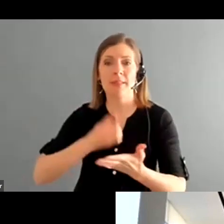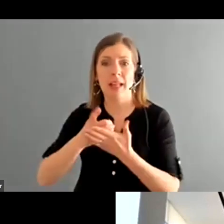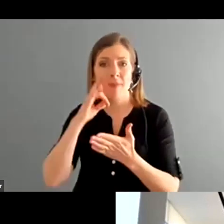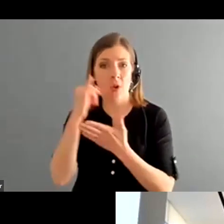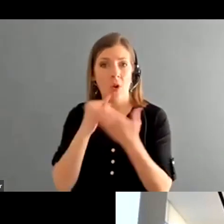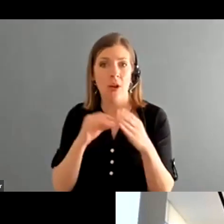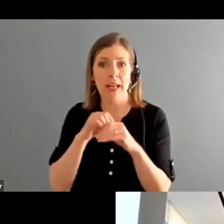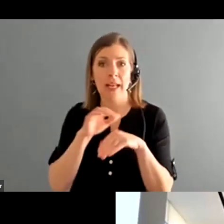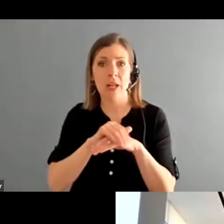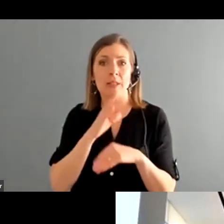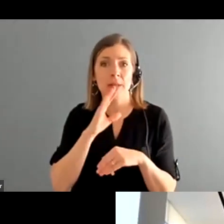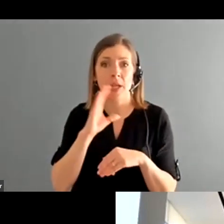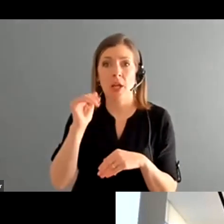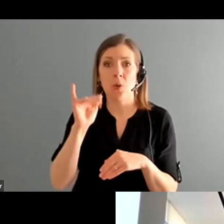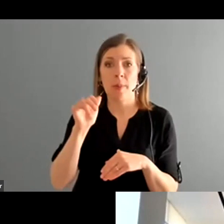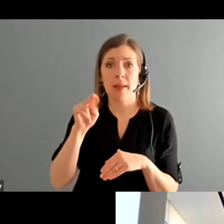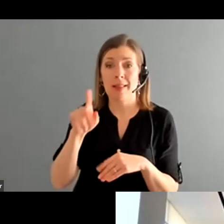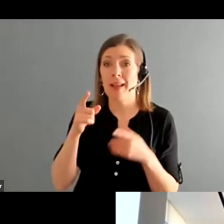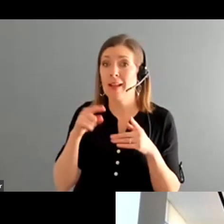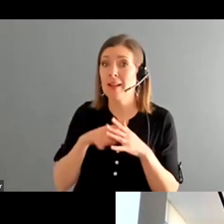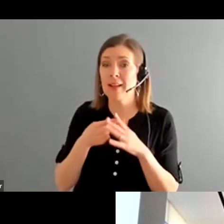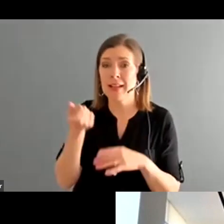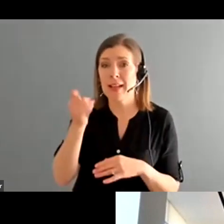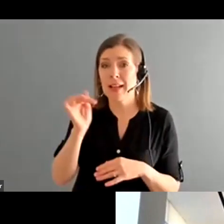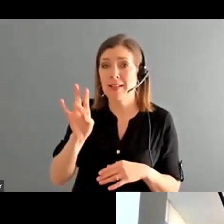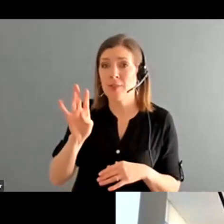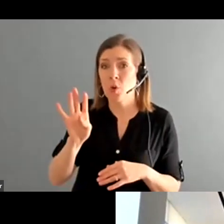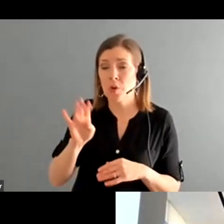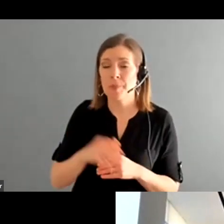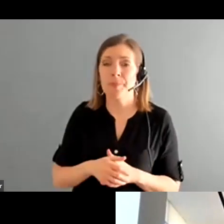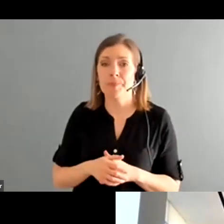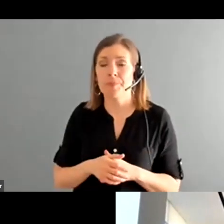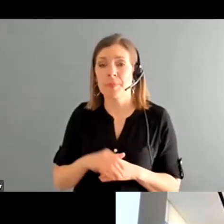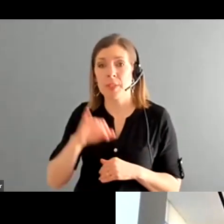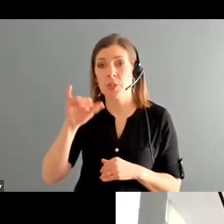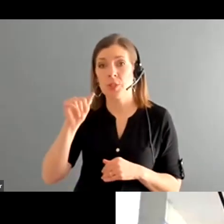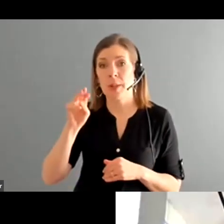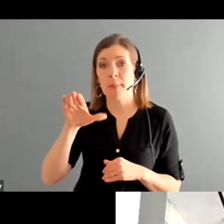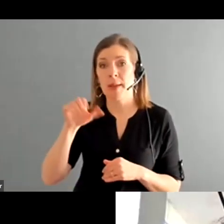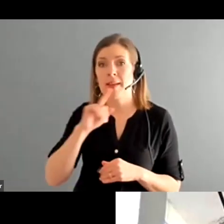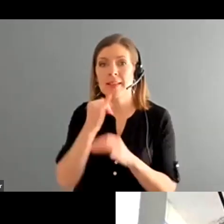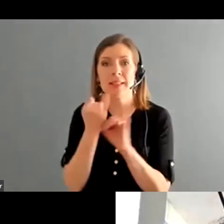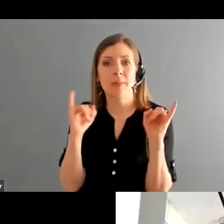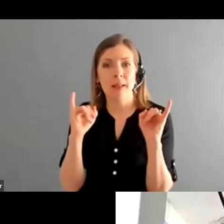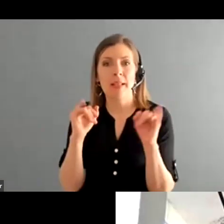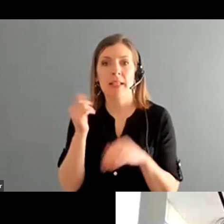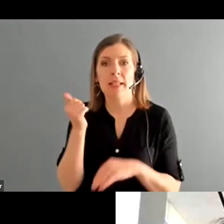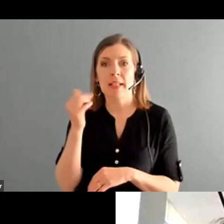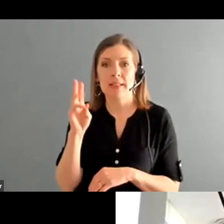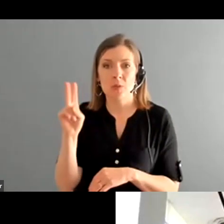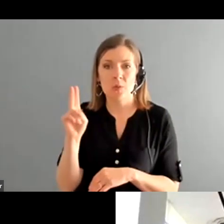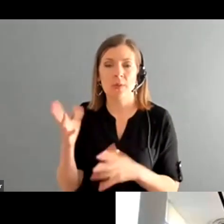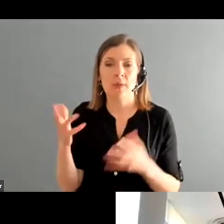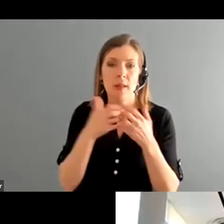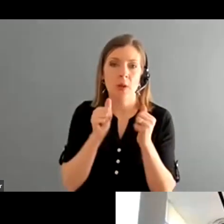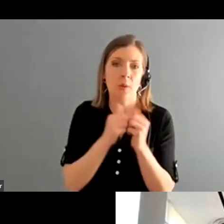in the English-speaking Caribbean, and that only emerges in 1974. Remember that Jamaica is independent in 1962, along with